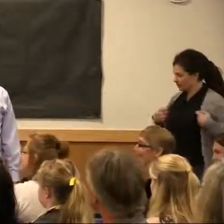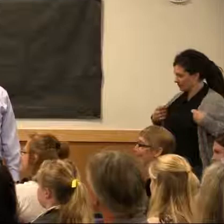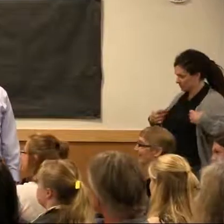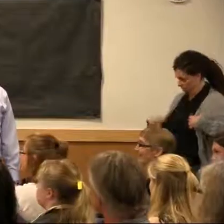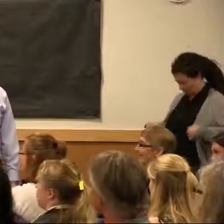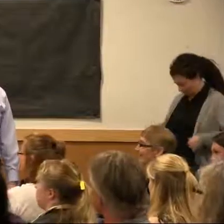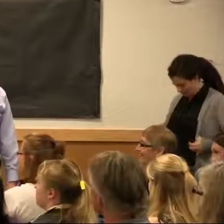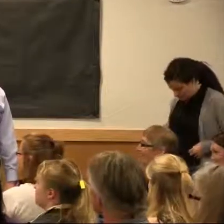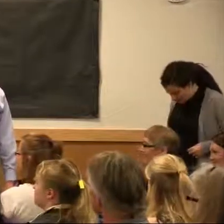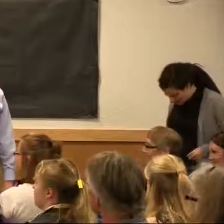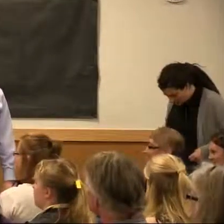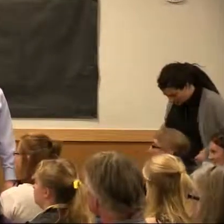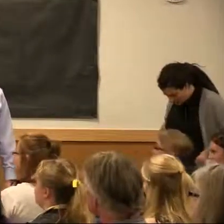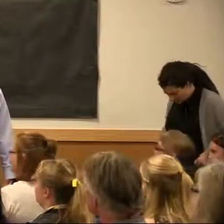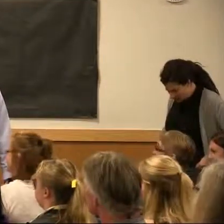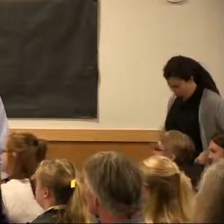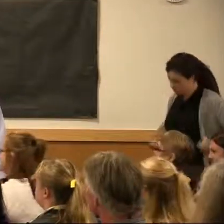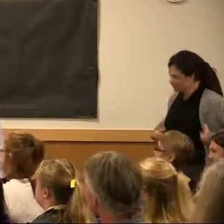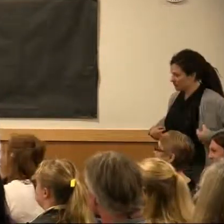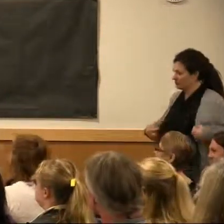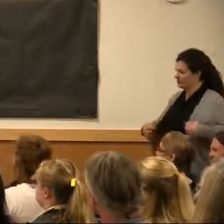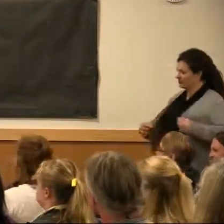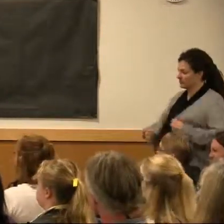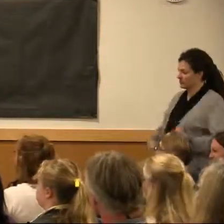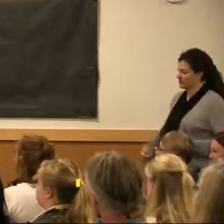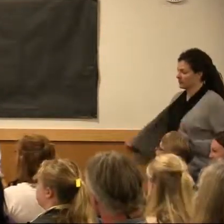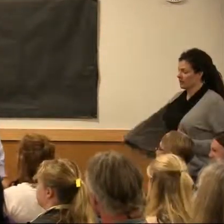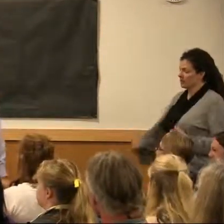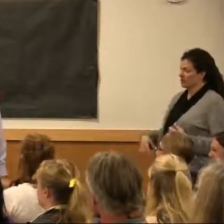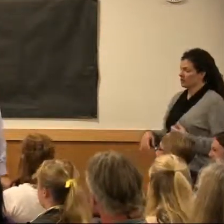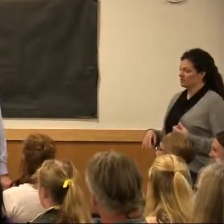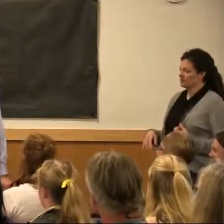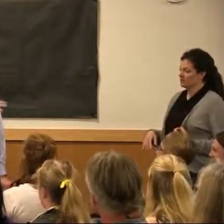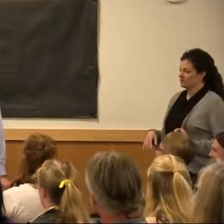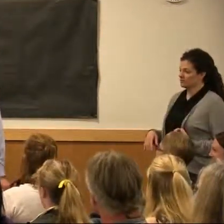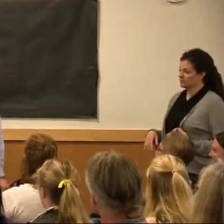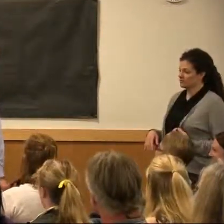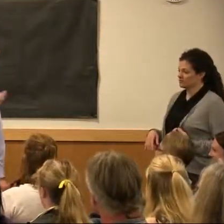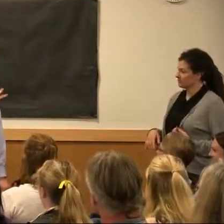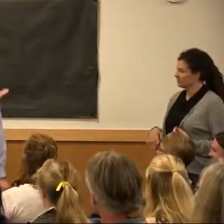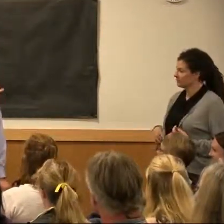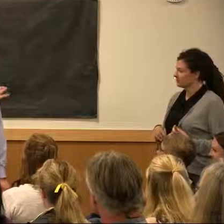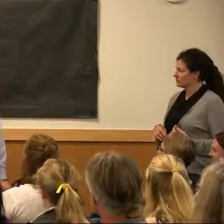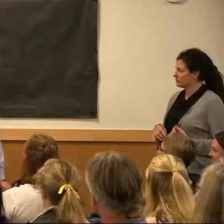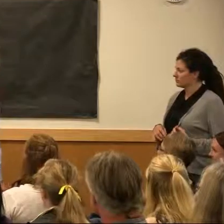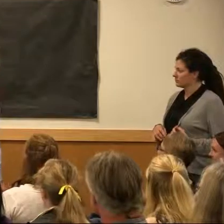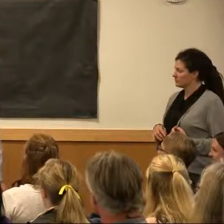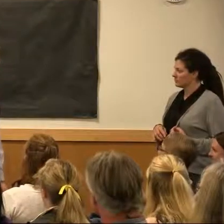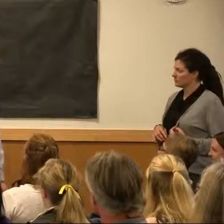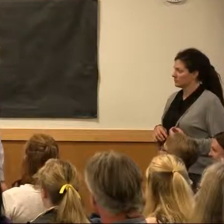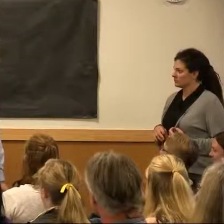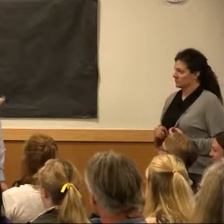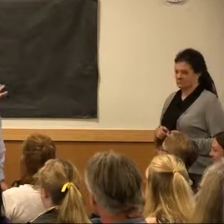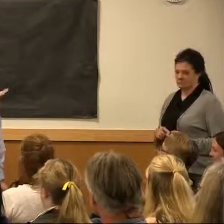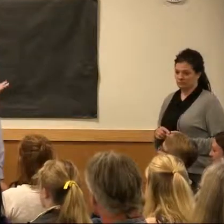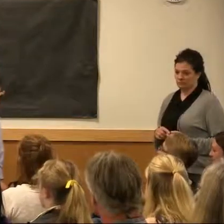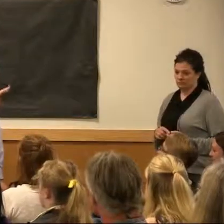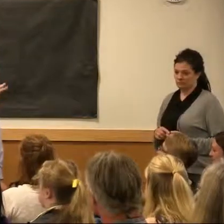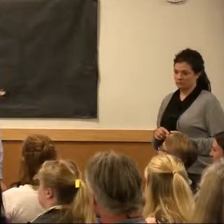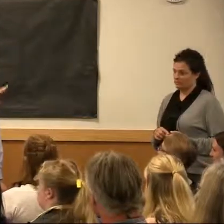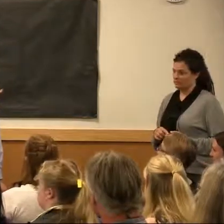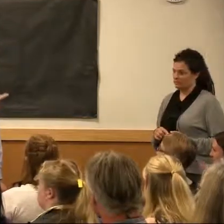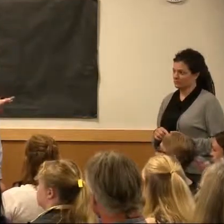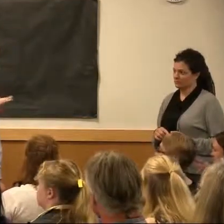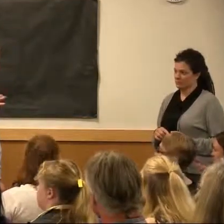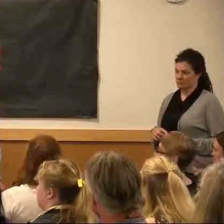I'll just not say it. How's that? Greek. Greek life. That is the sign. That's what I It's thought. not this. It's this way Yeah. because this is